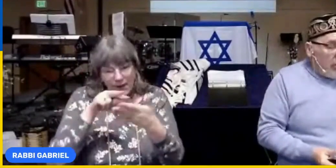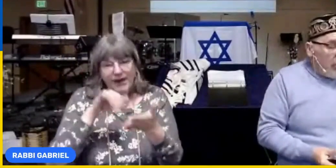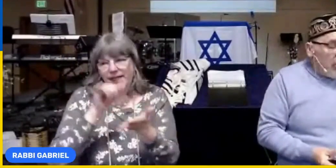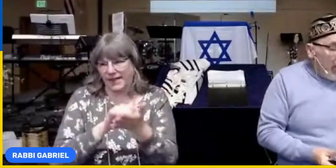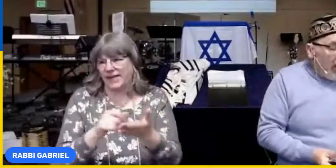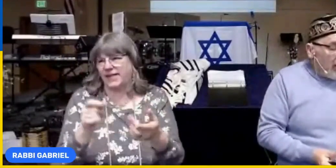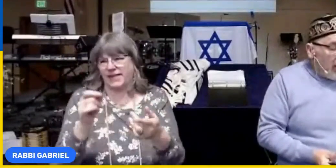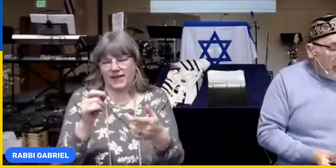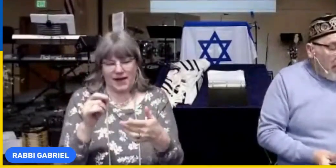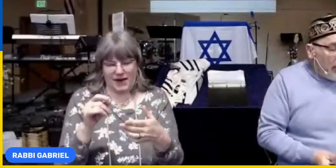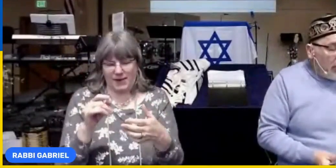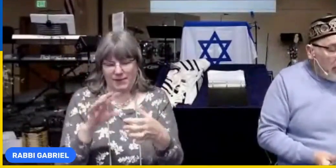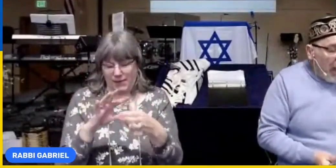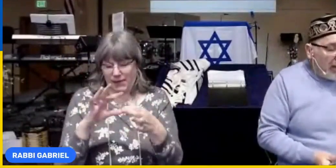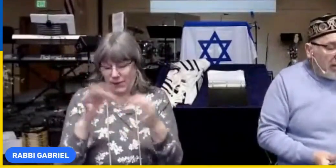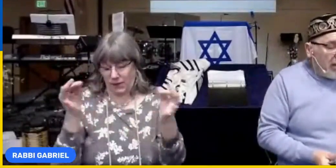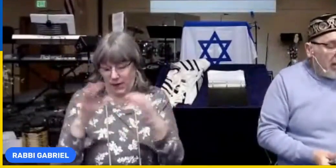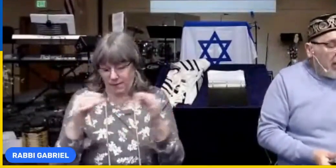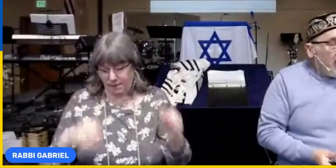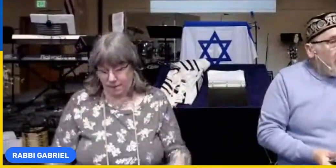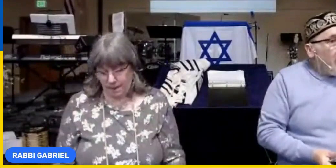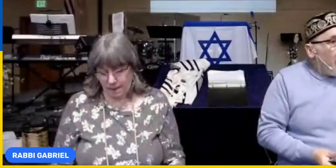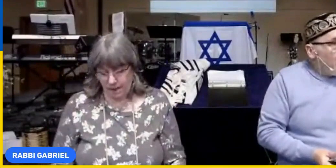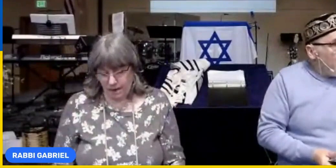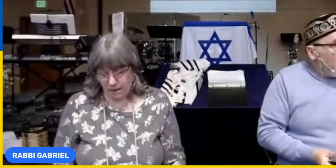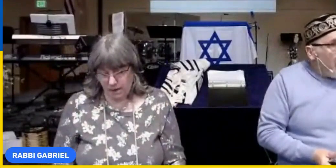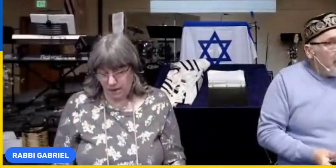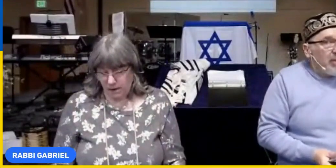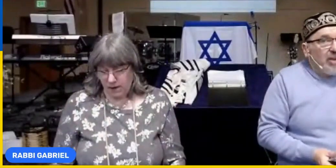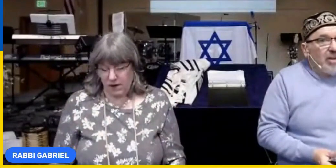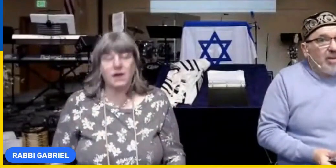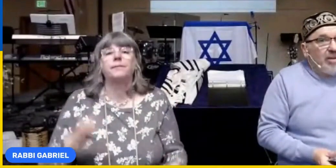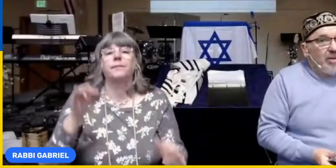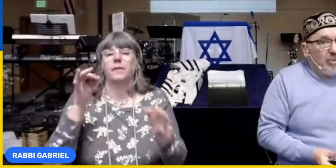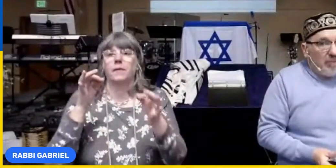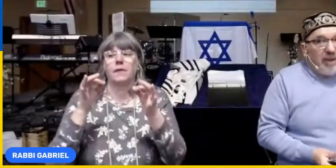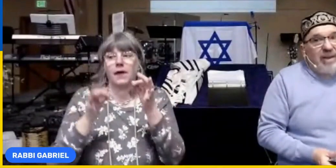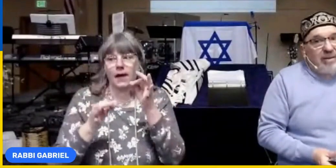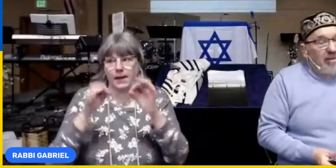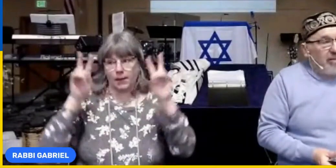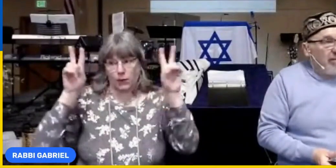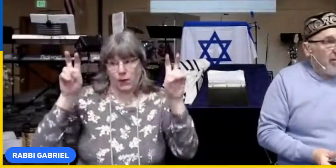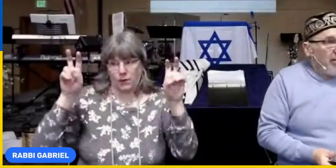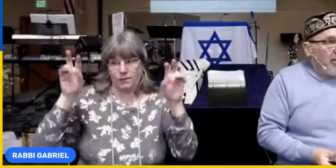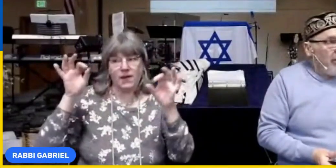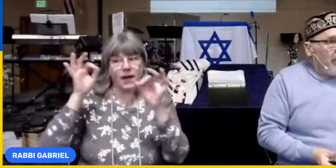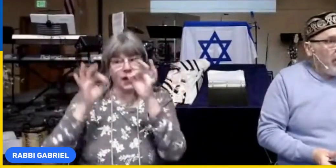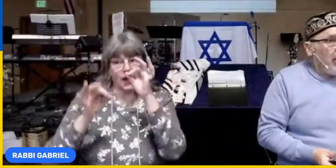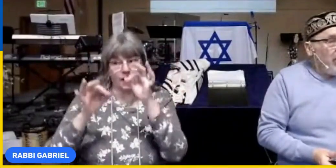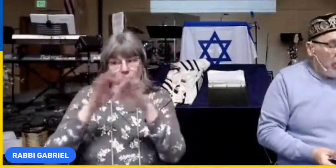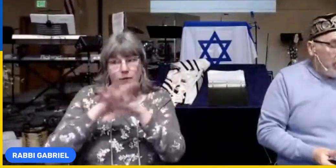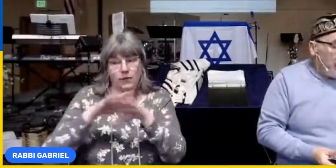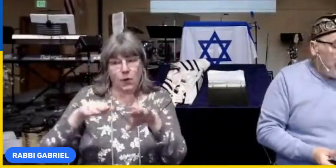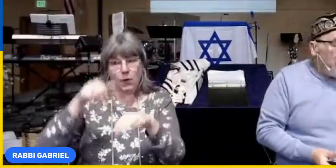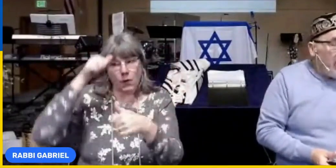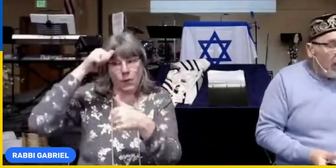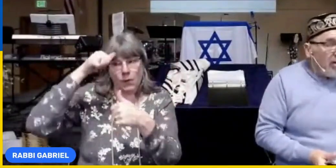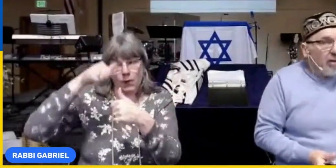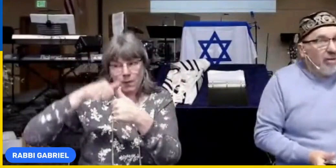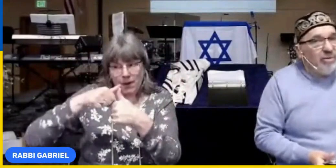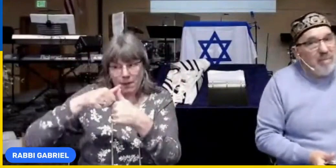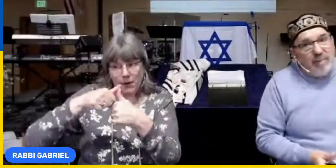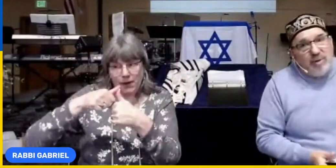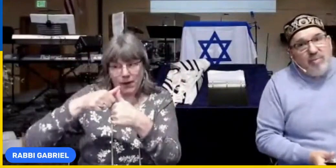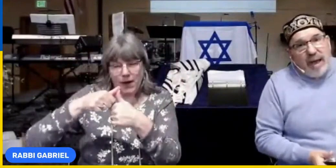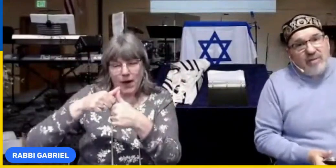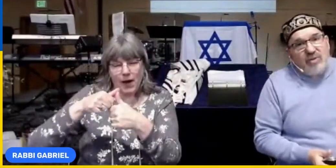those who do not remember the past are condemned to repeat it. Those who do